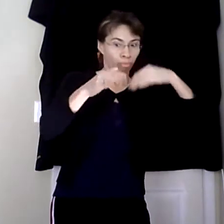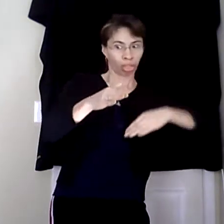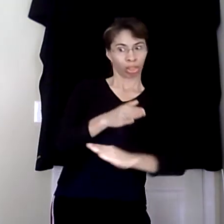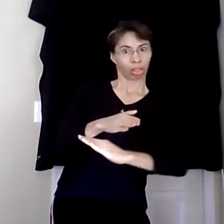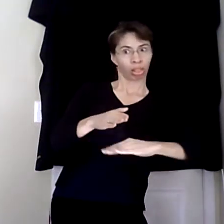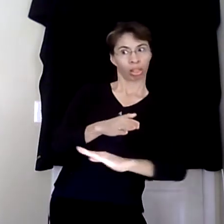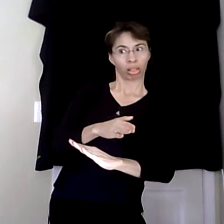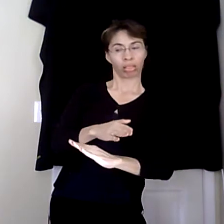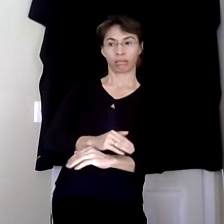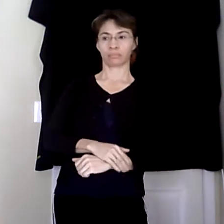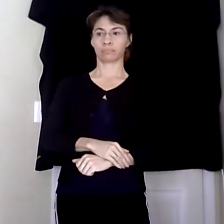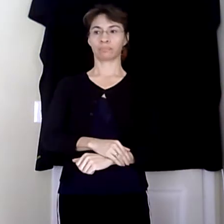Is there some way we can get that fixed?